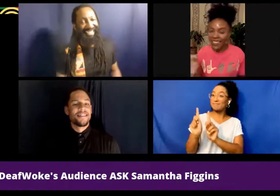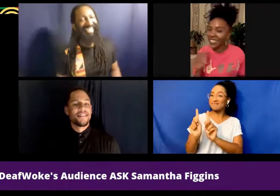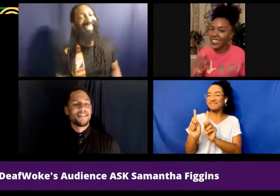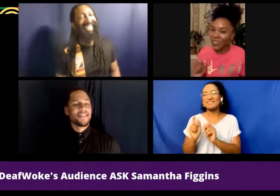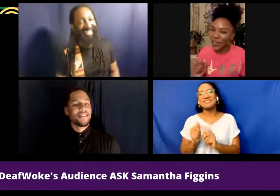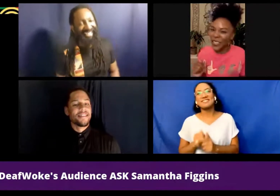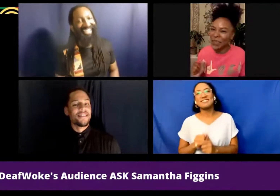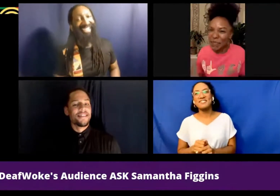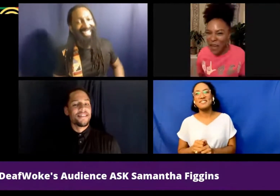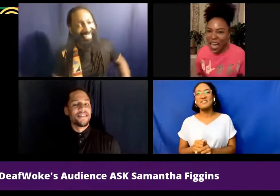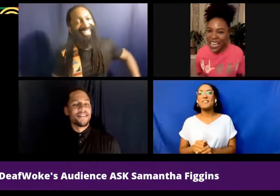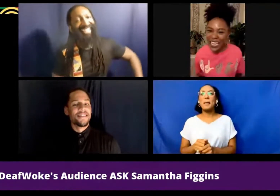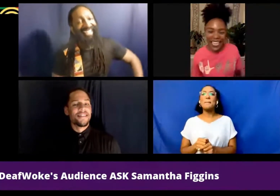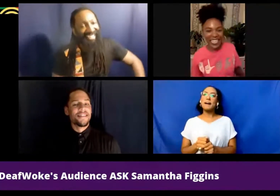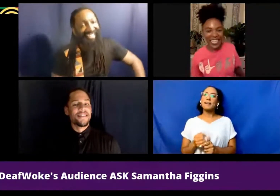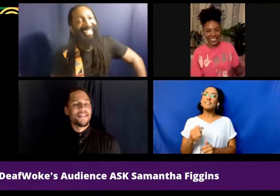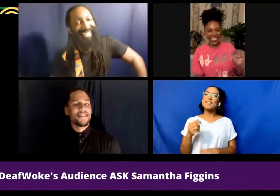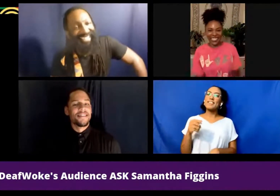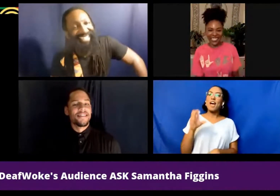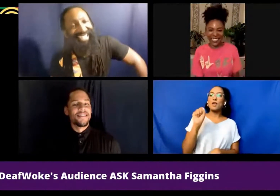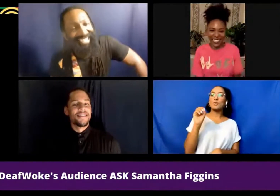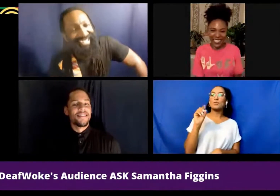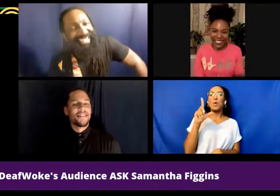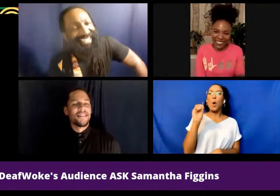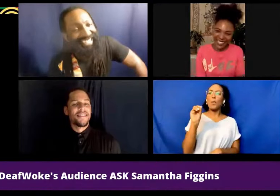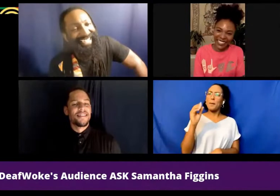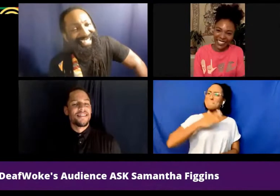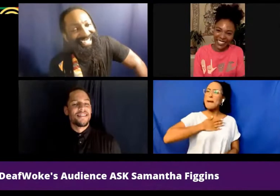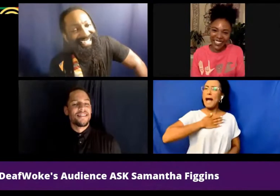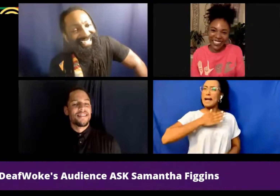but this solo is mine.